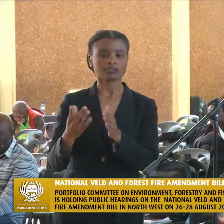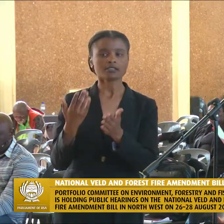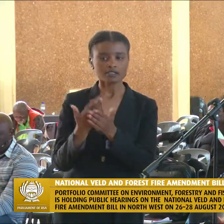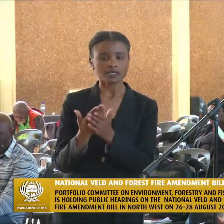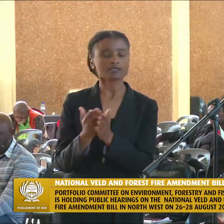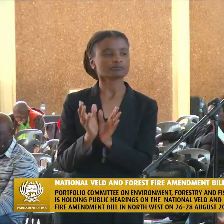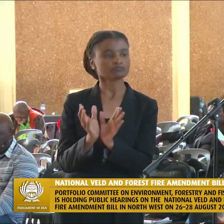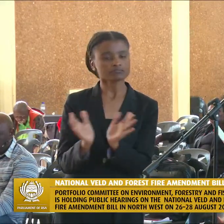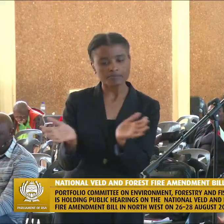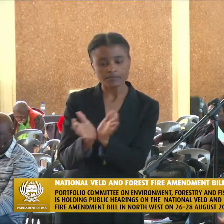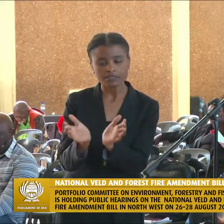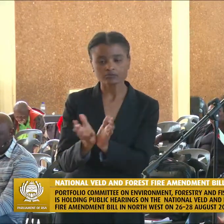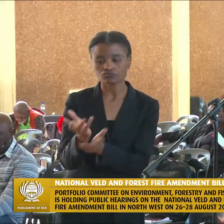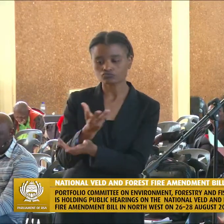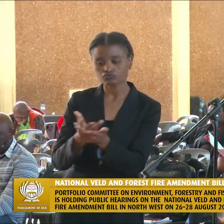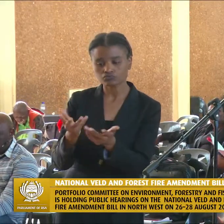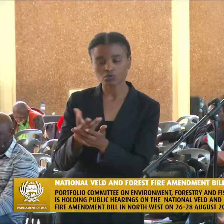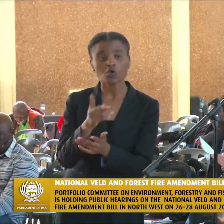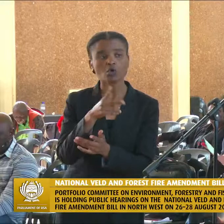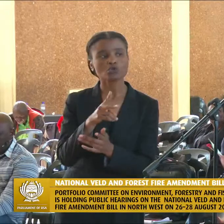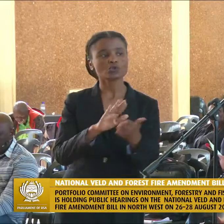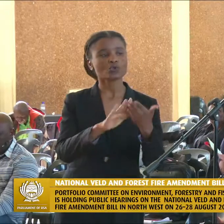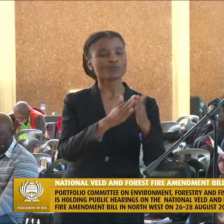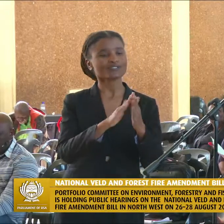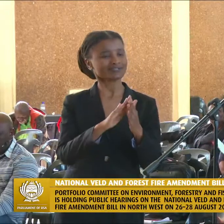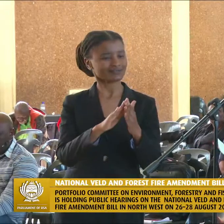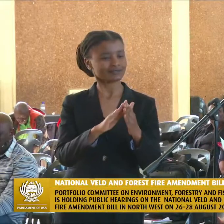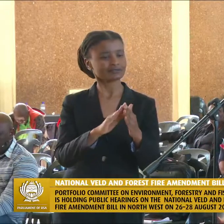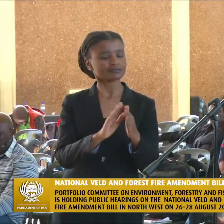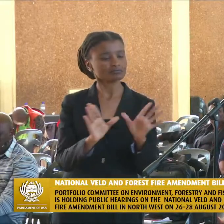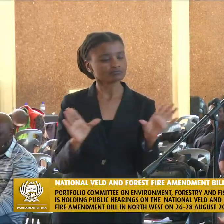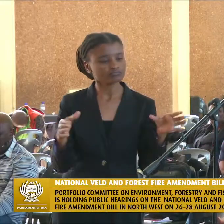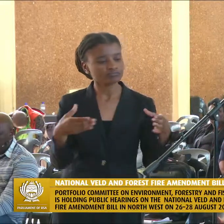community sls large i'm a police